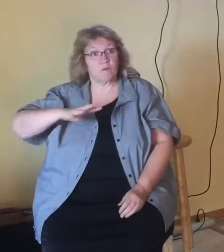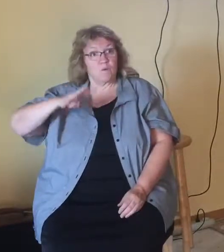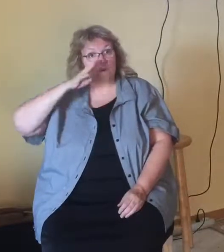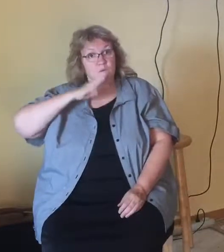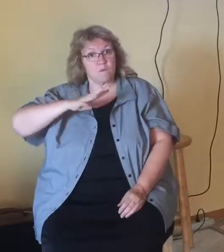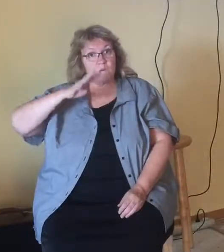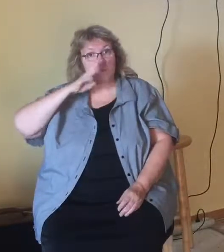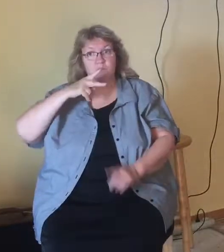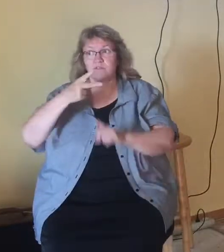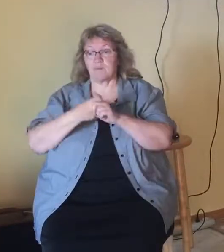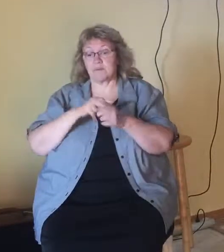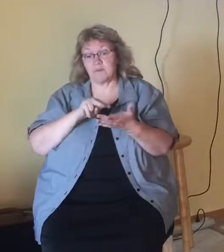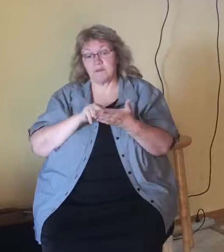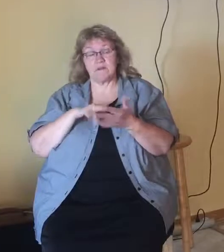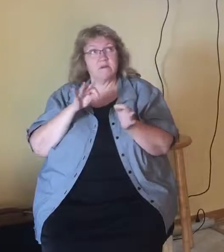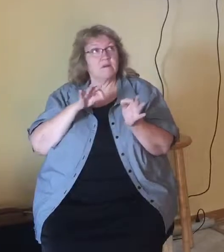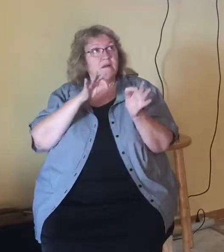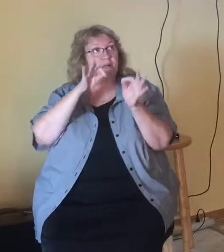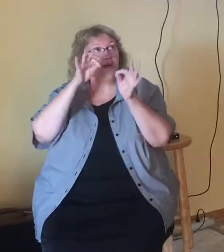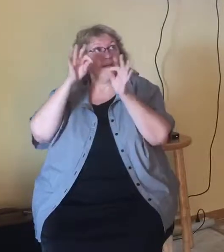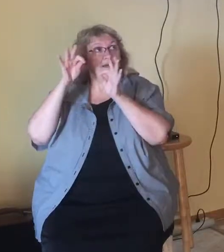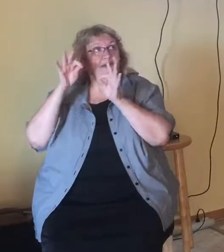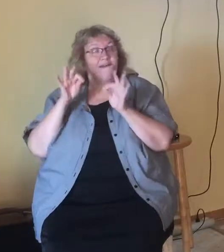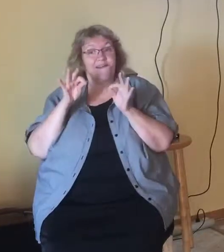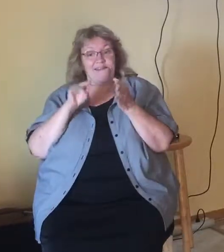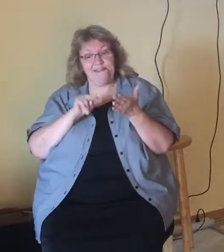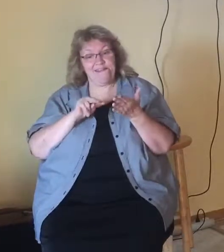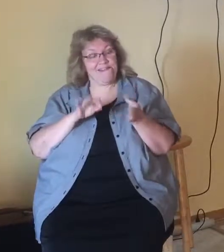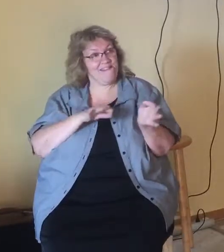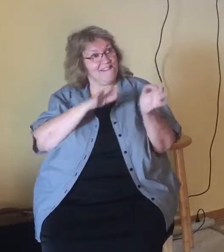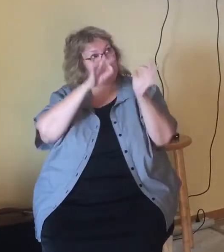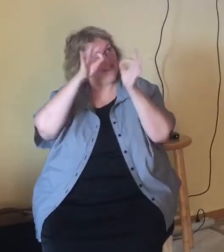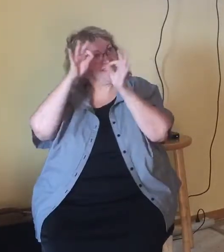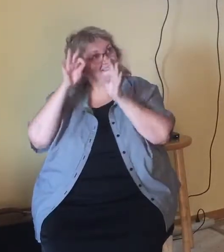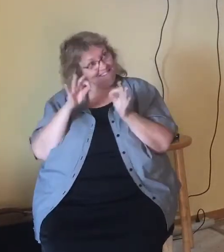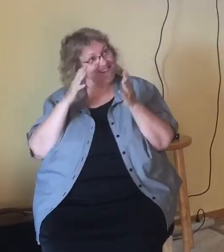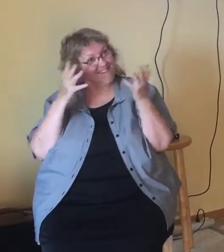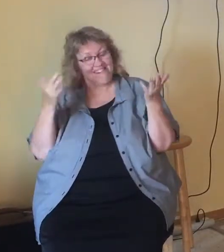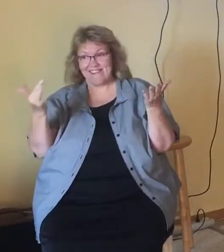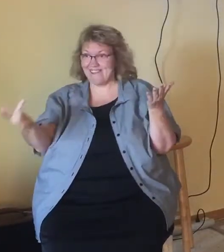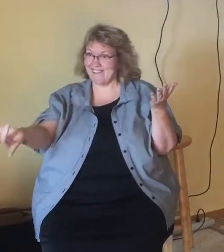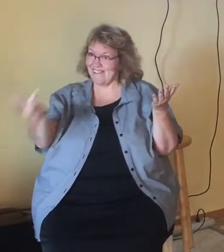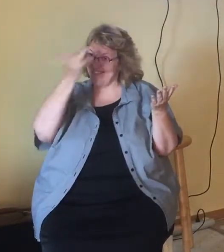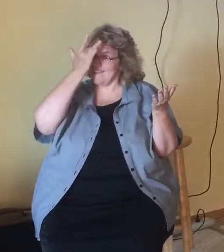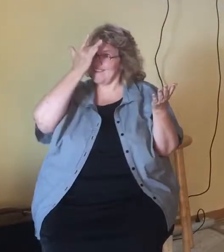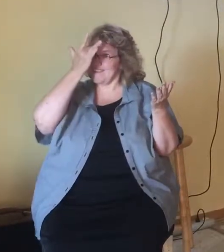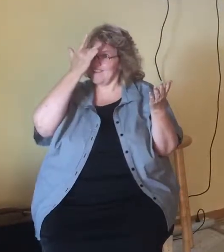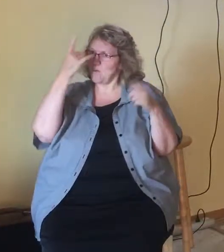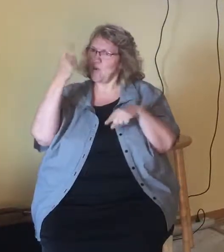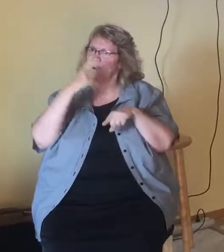months. I literally rolled my eyes every time I saw her post about it. But there was this one post